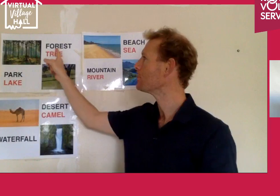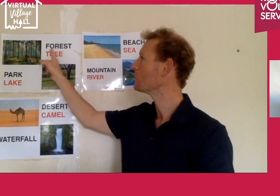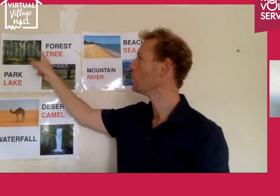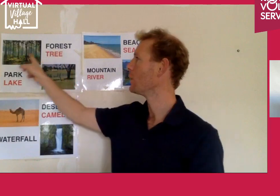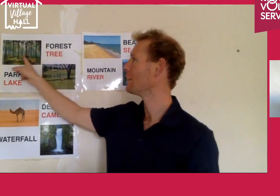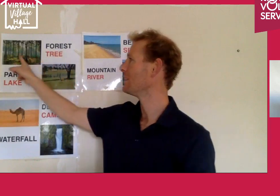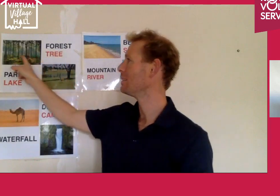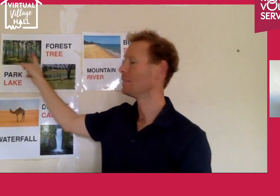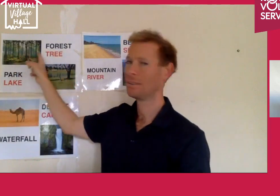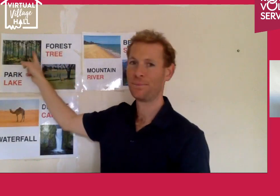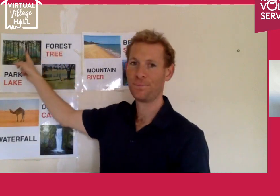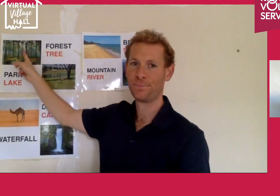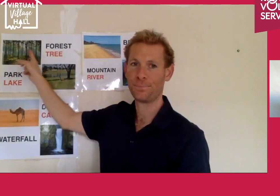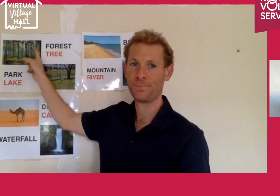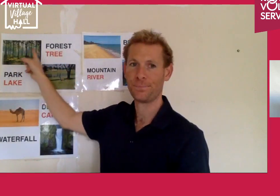Okay,